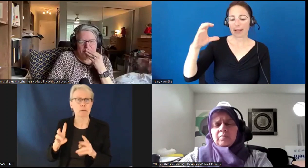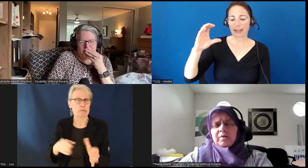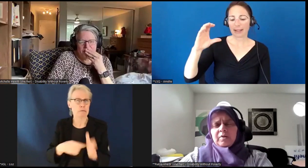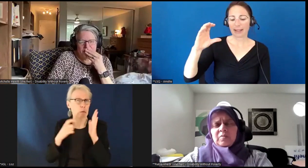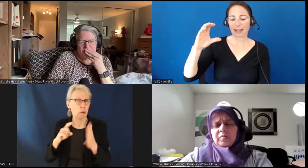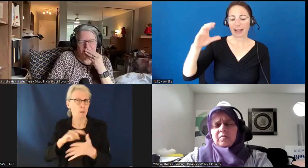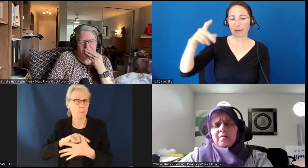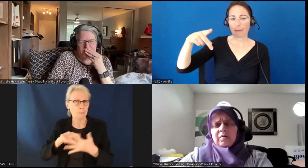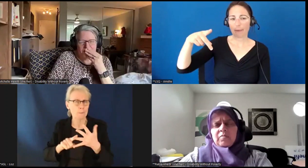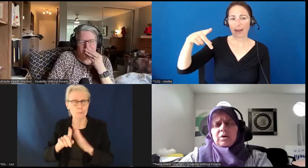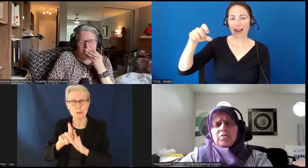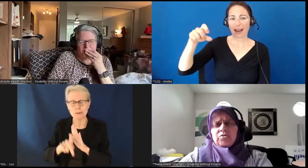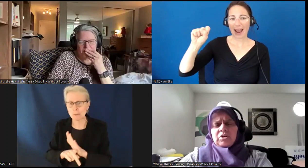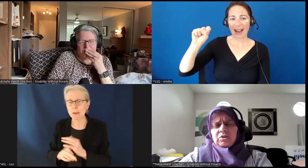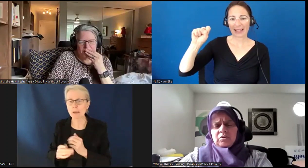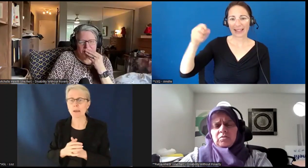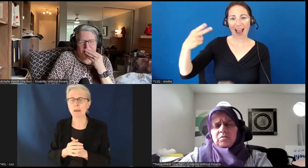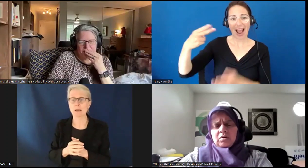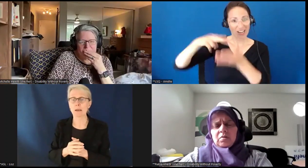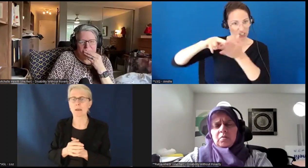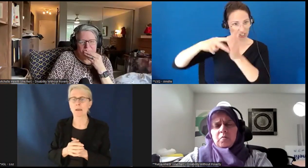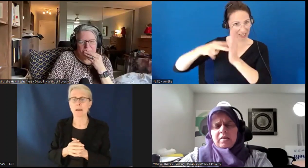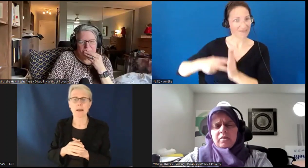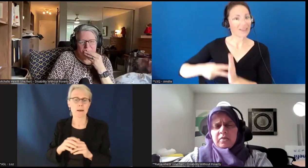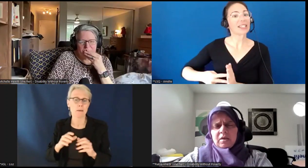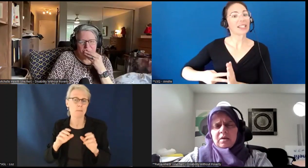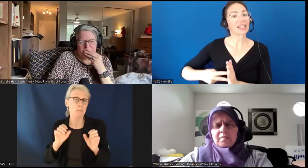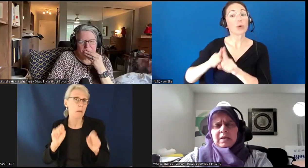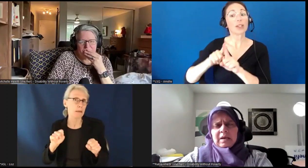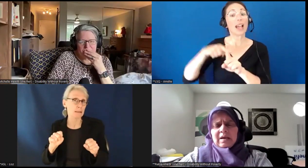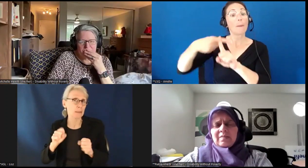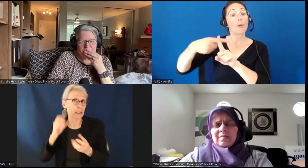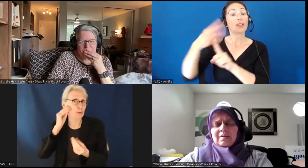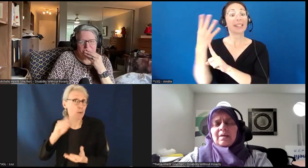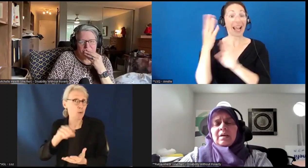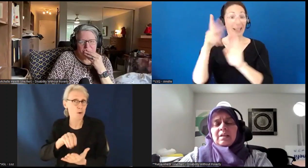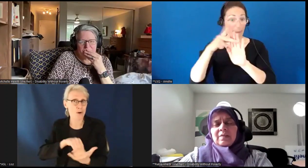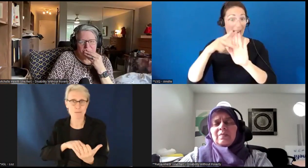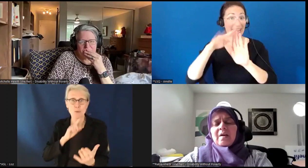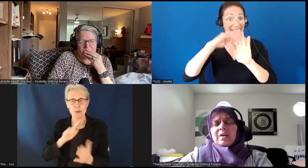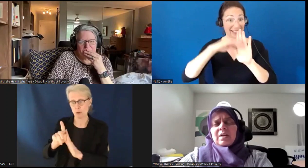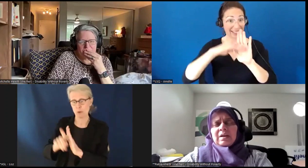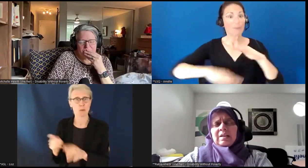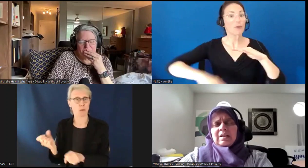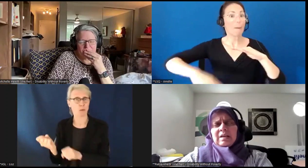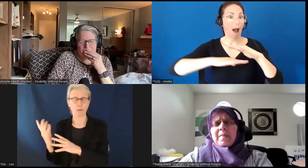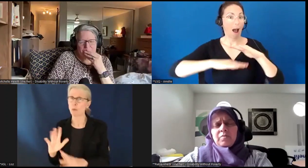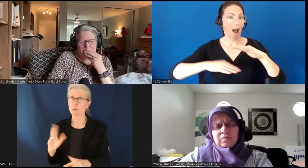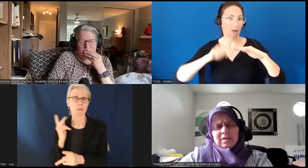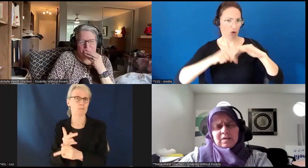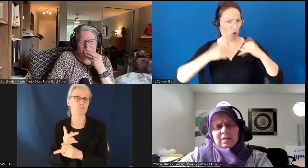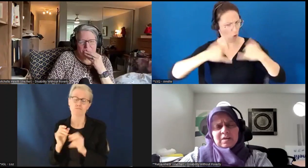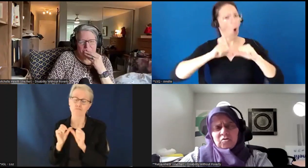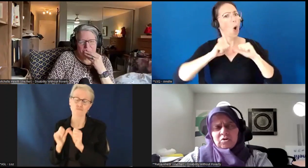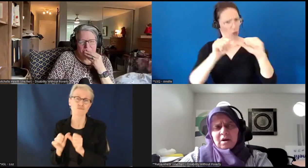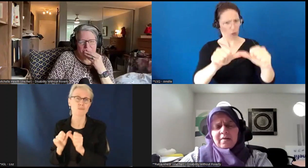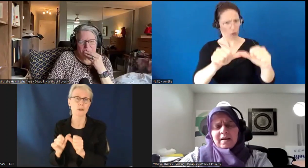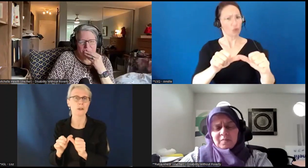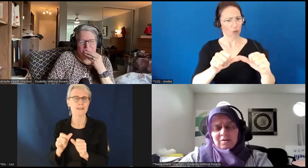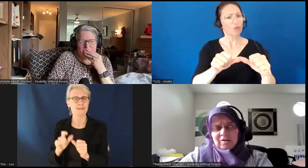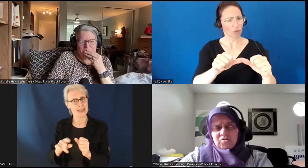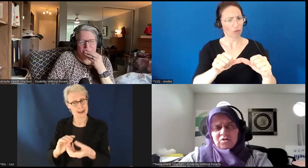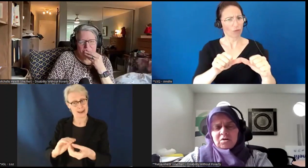Those are the principles that we will continue with because this definitely, the amount didn't meet